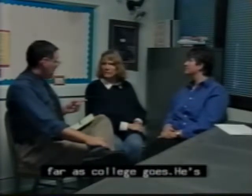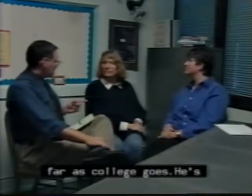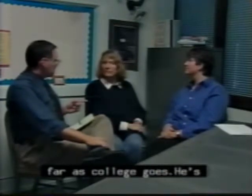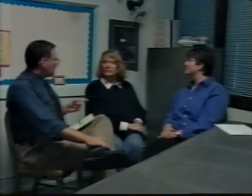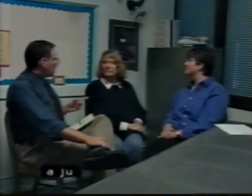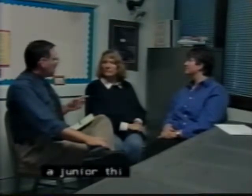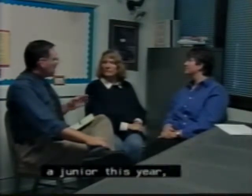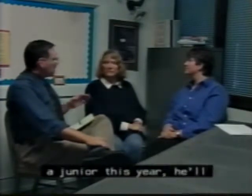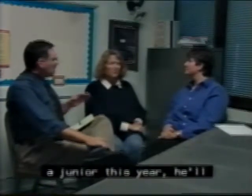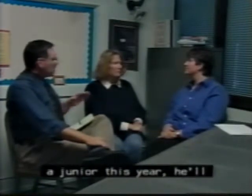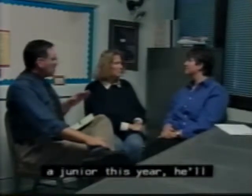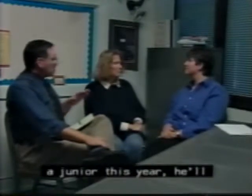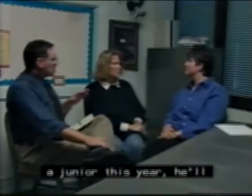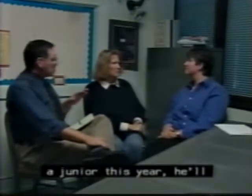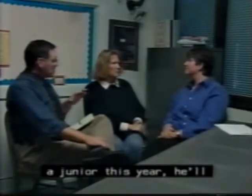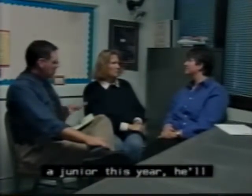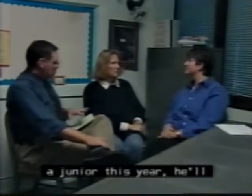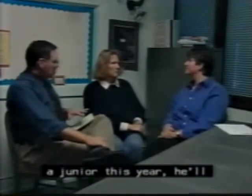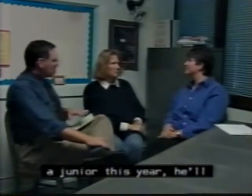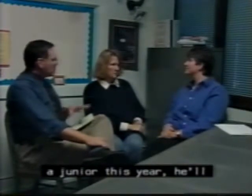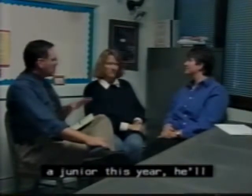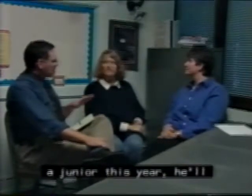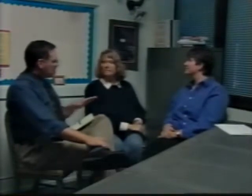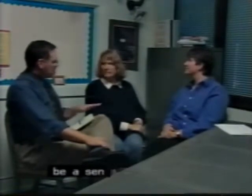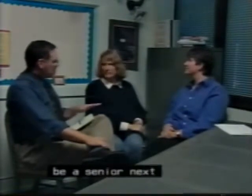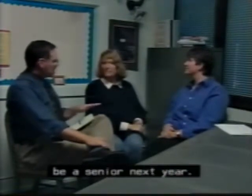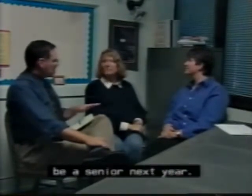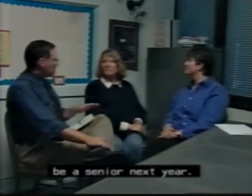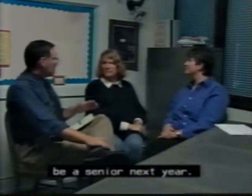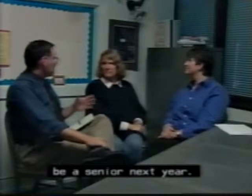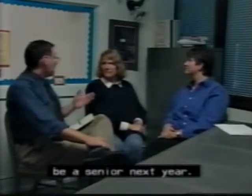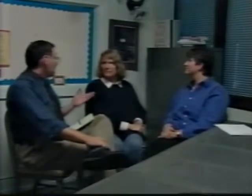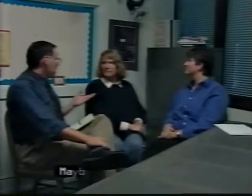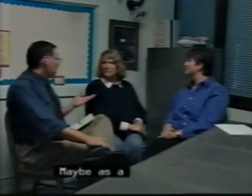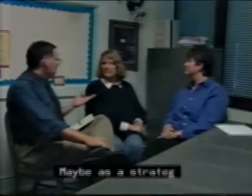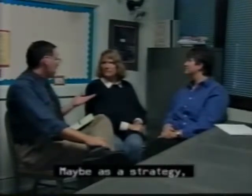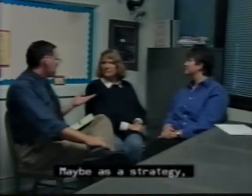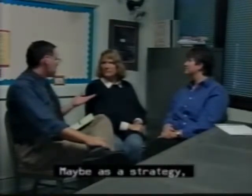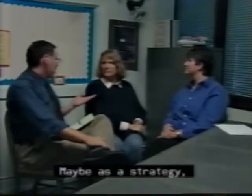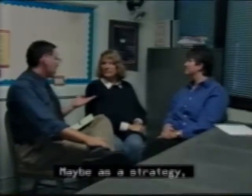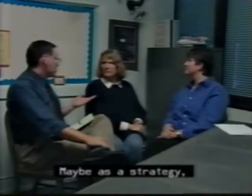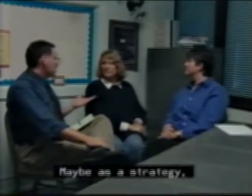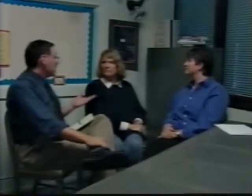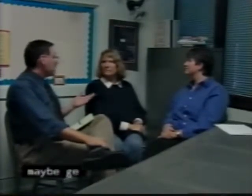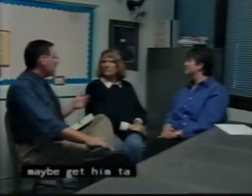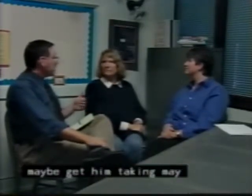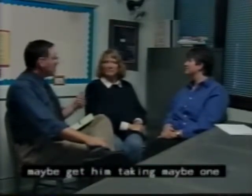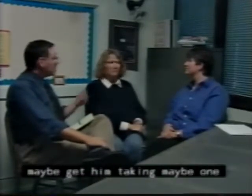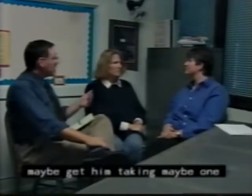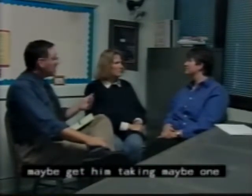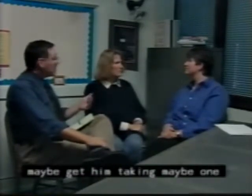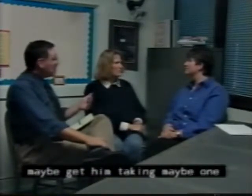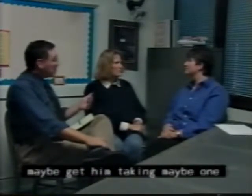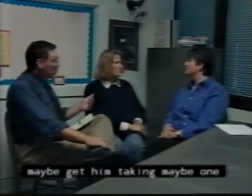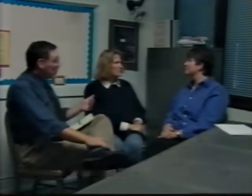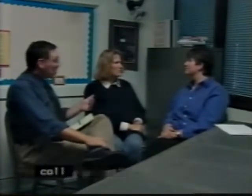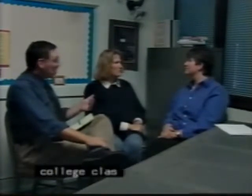goes, he's a junior this year, he'll be a senior next year. Maybe as a strategy, maybe get him taking maybe one